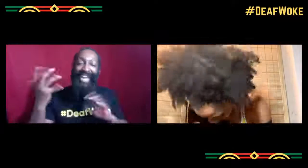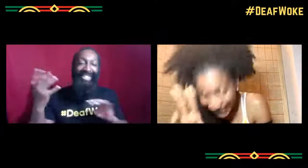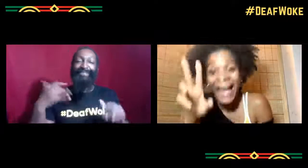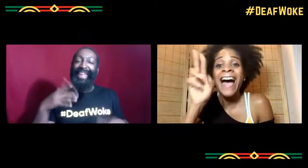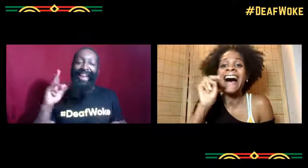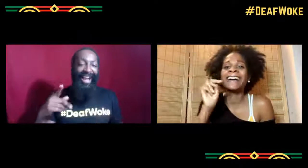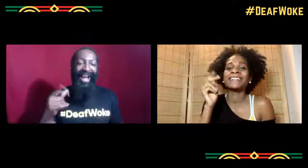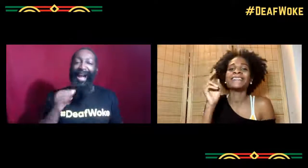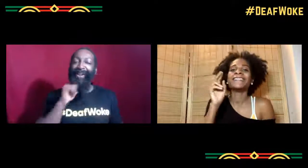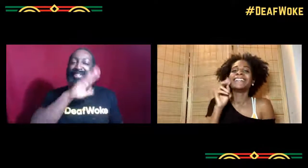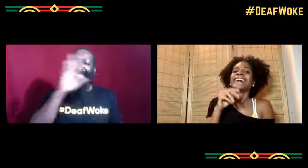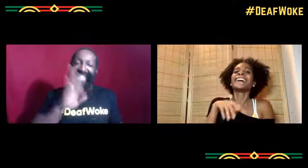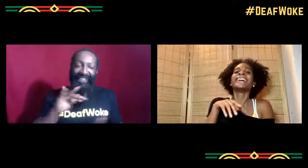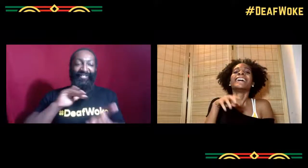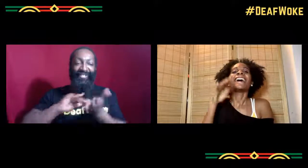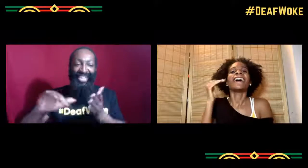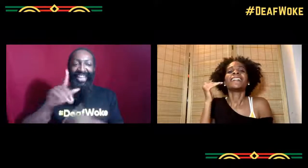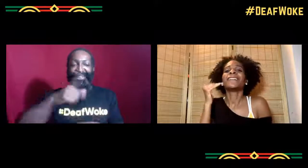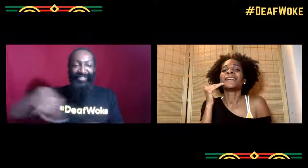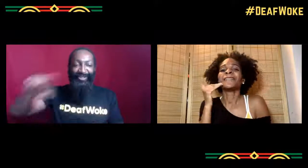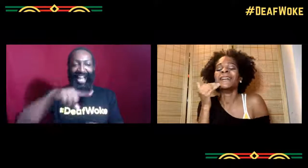Man, it messed me up.